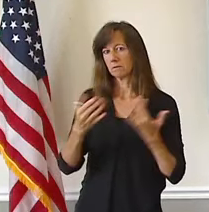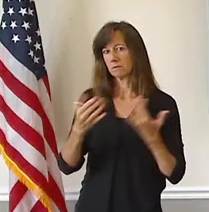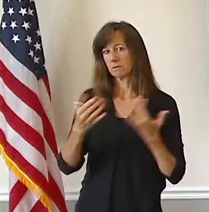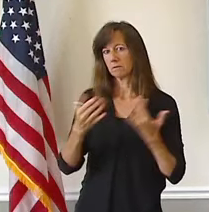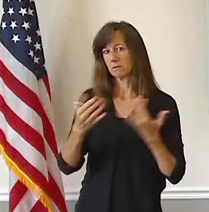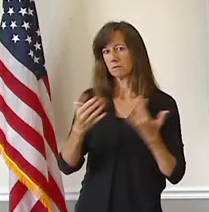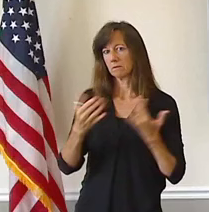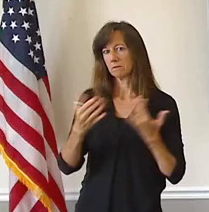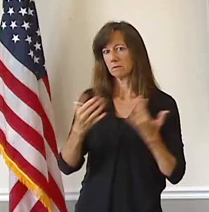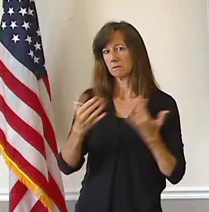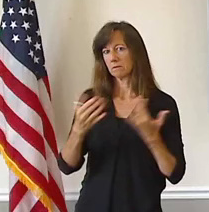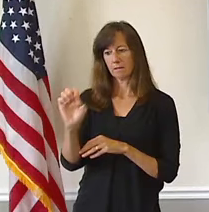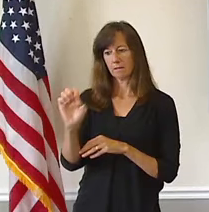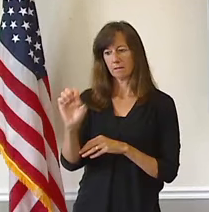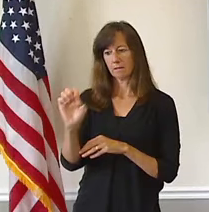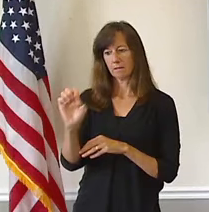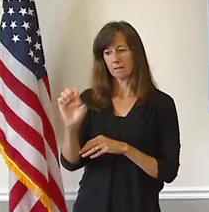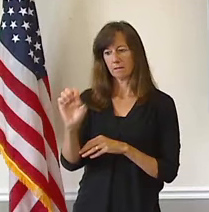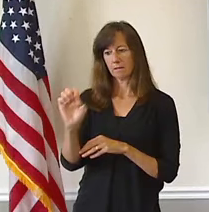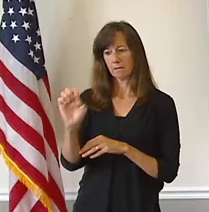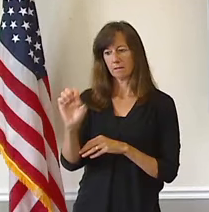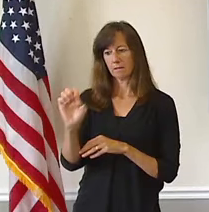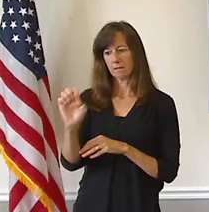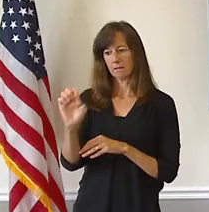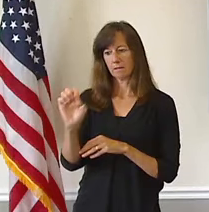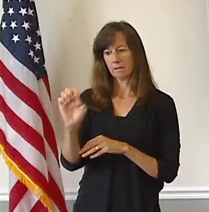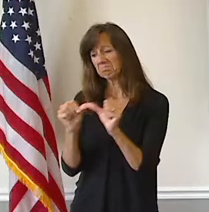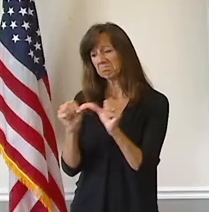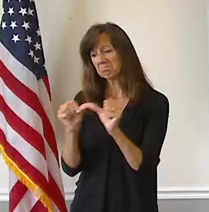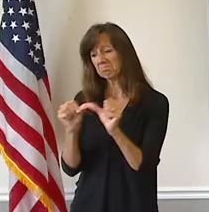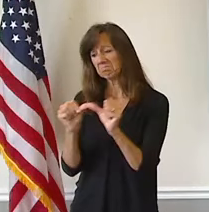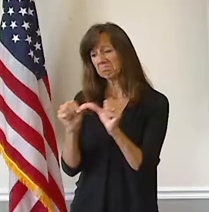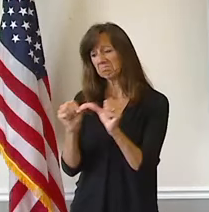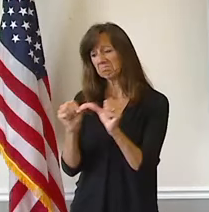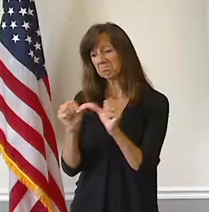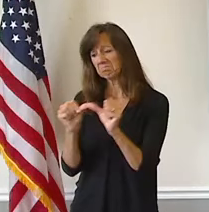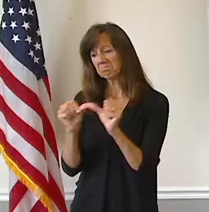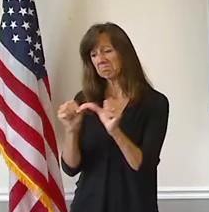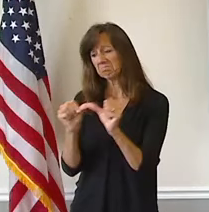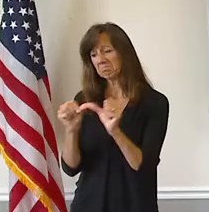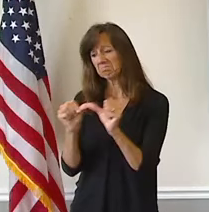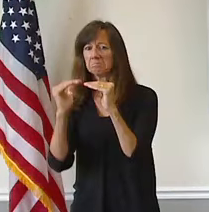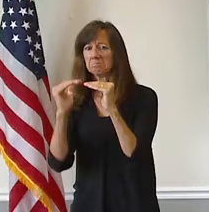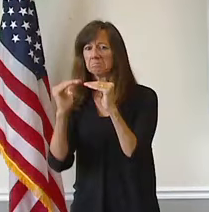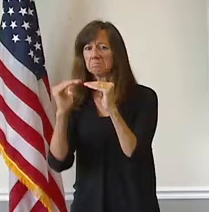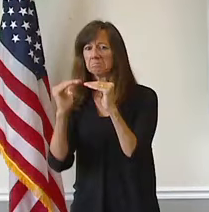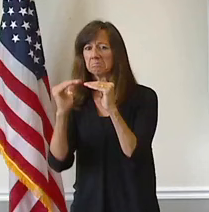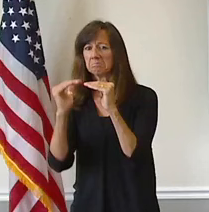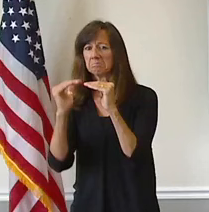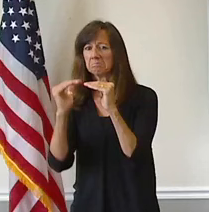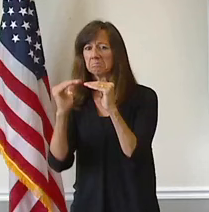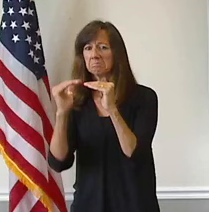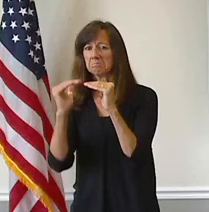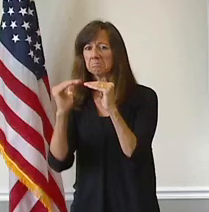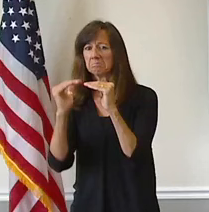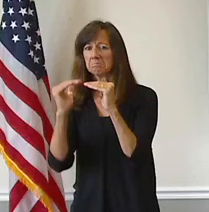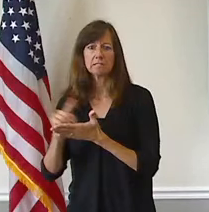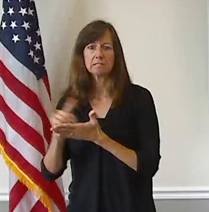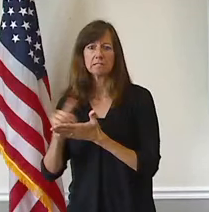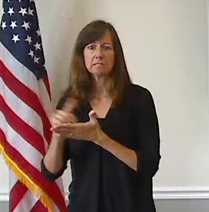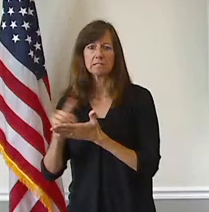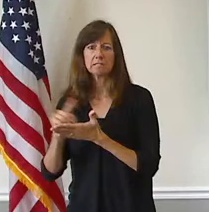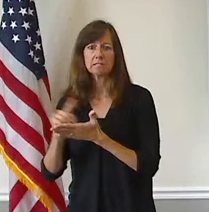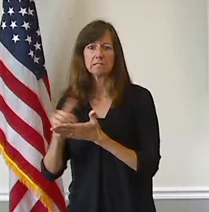In fact, a little bit above or below each day over these last several weeks. So we've basically averaged at about 1% transmission,